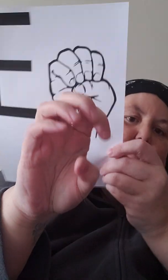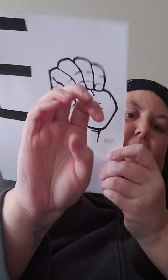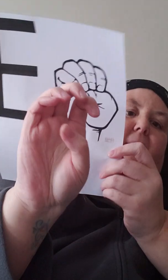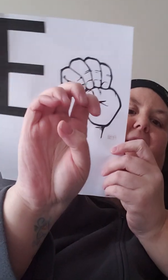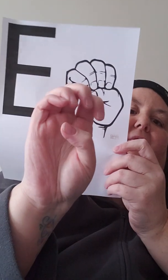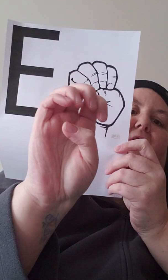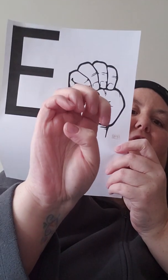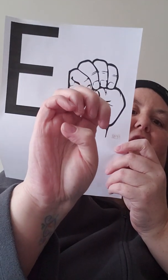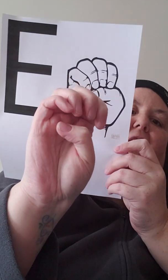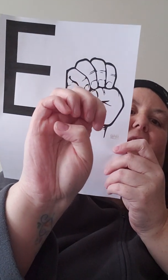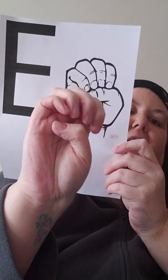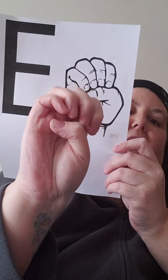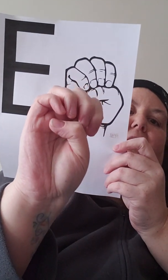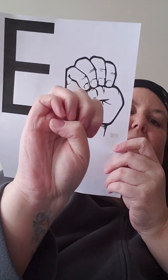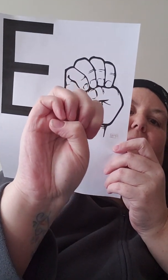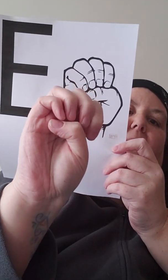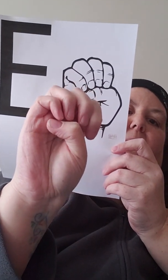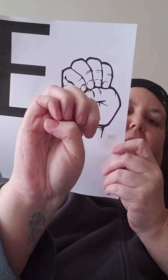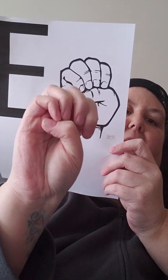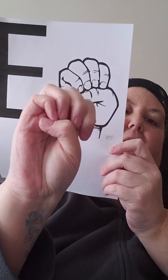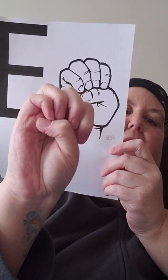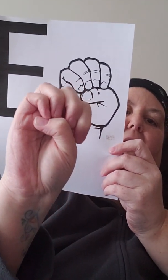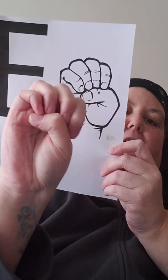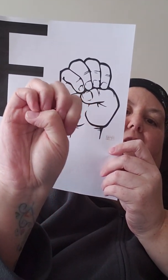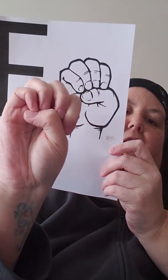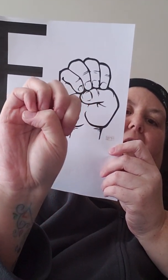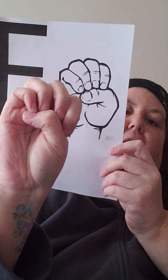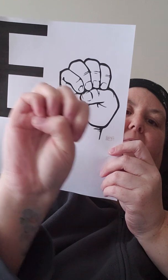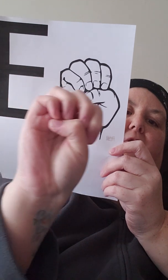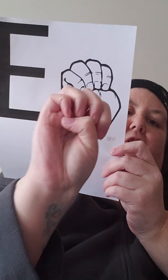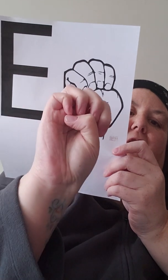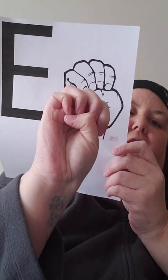maybe because of crocheting. But yeah, you just try and mush all your